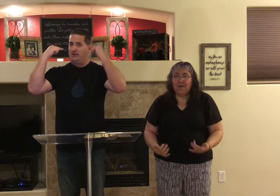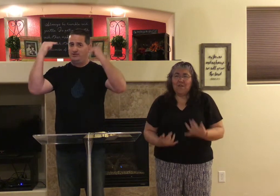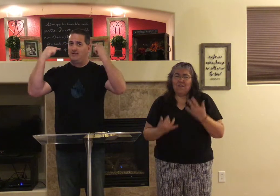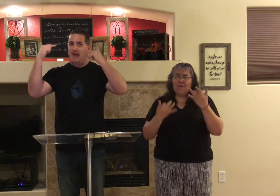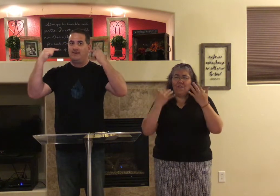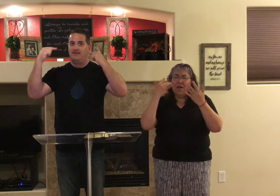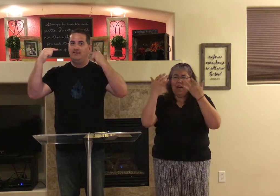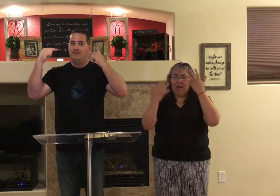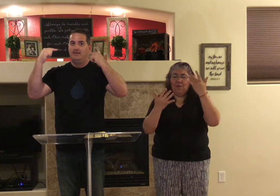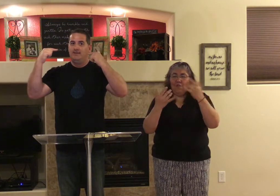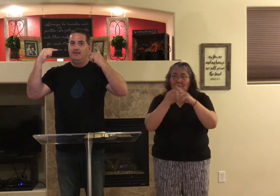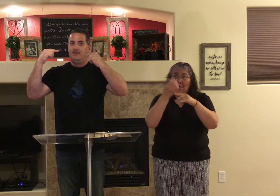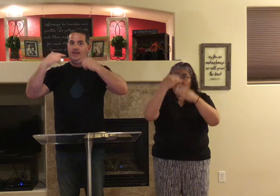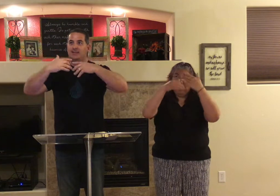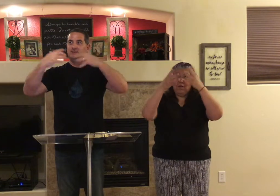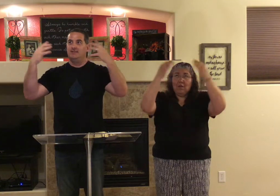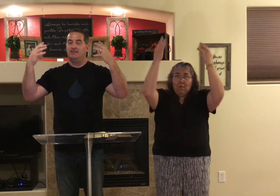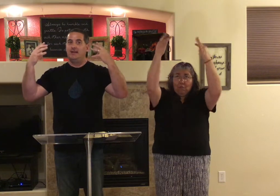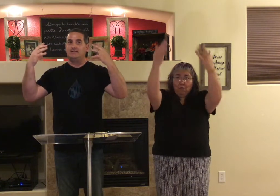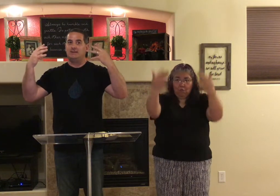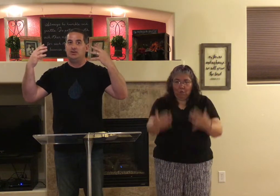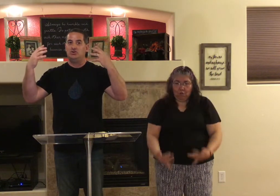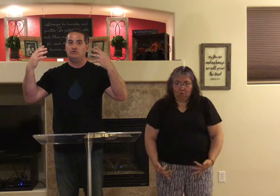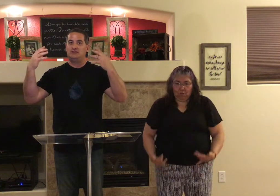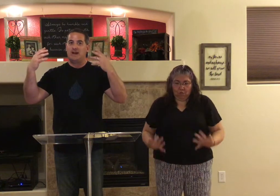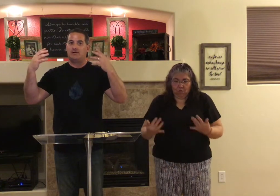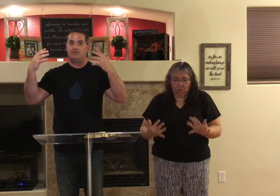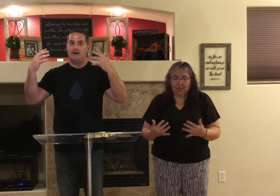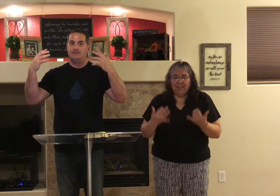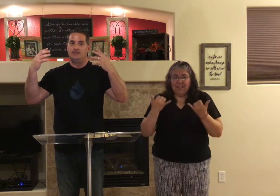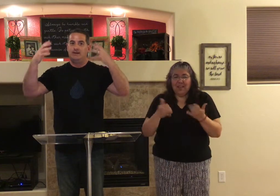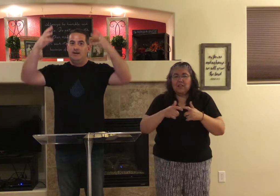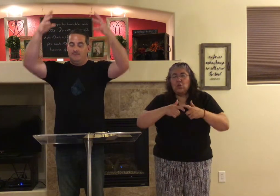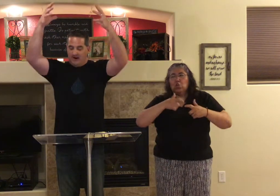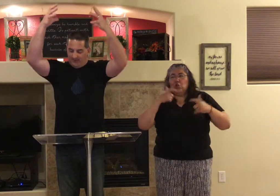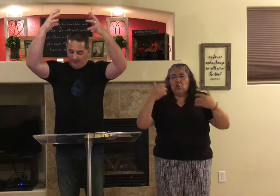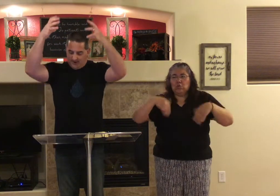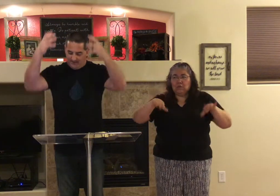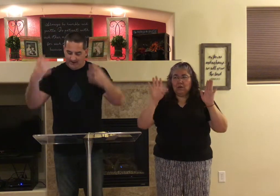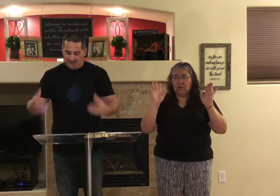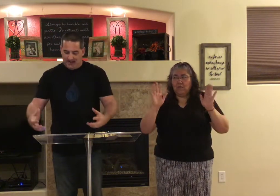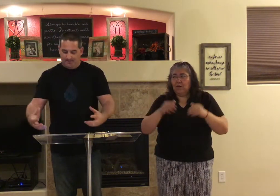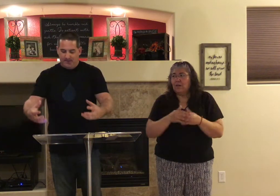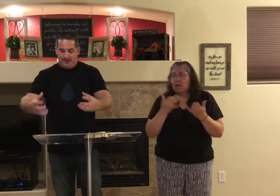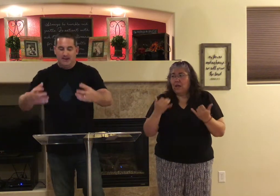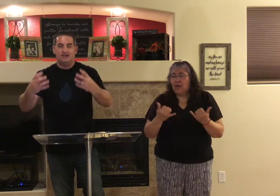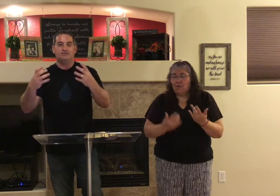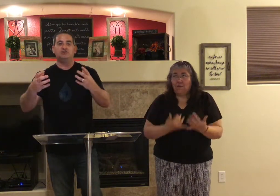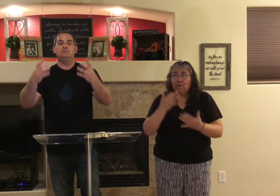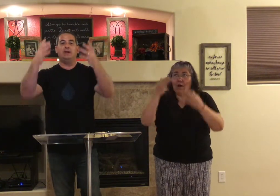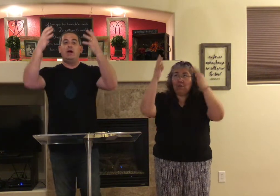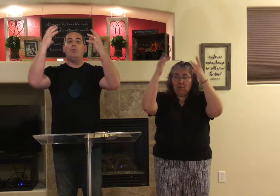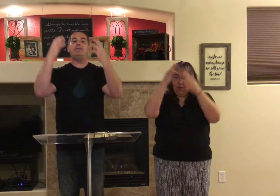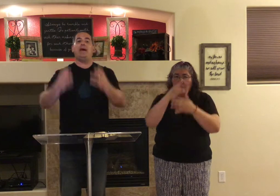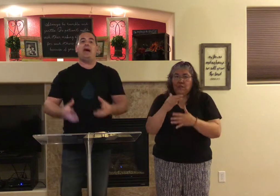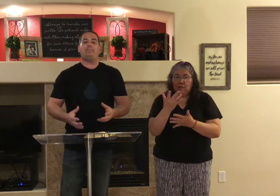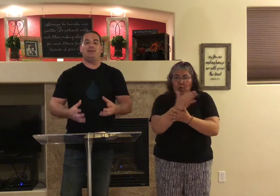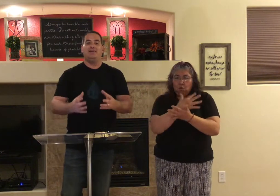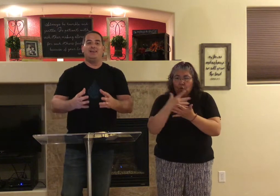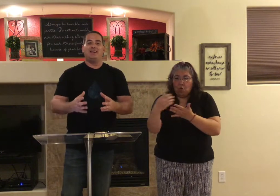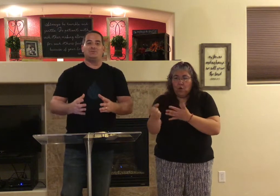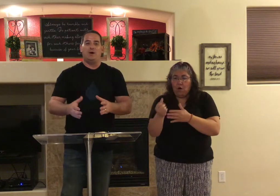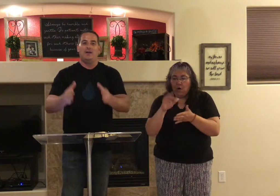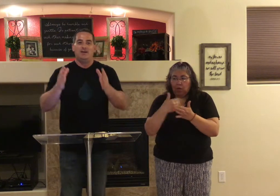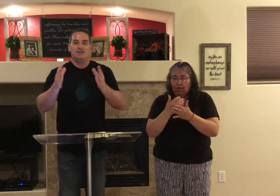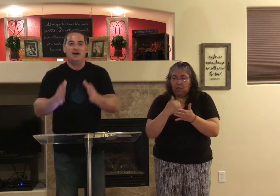Can you picture that? That's a huge sacrifice. And fire from heaven came down and consumed it. And when that